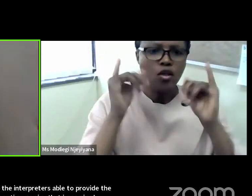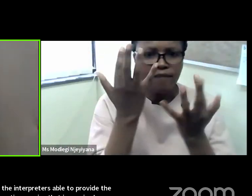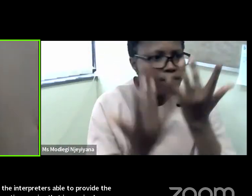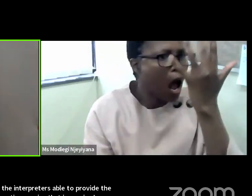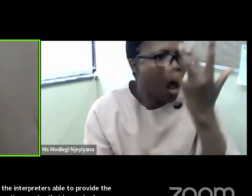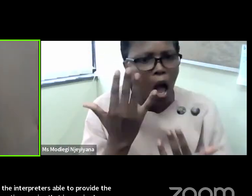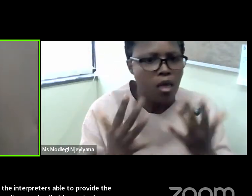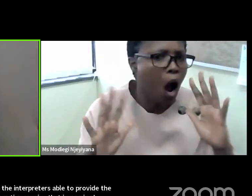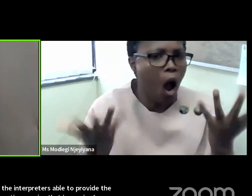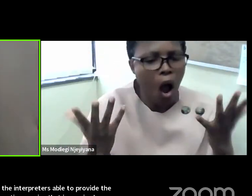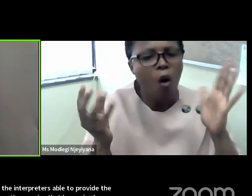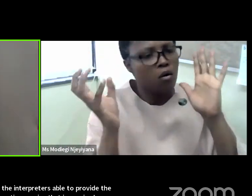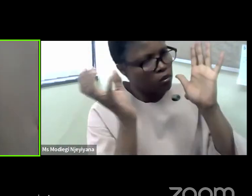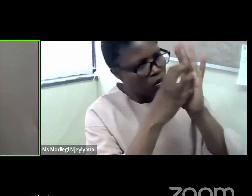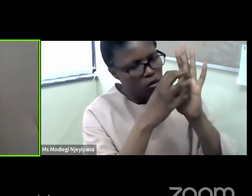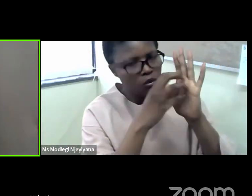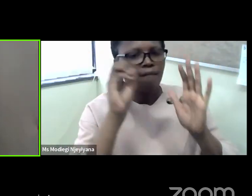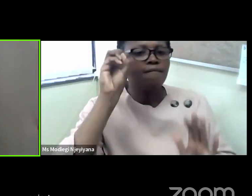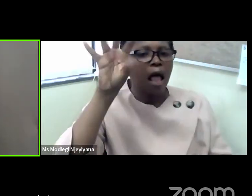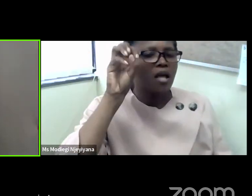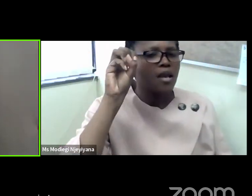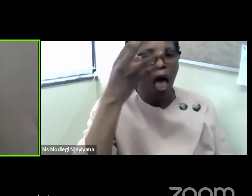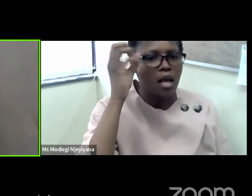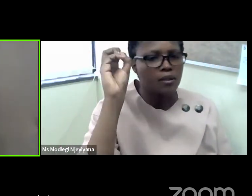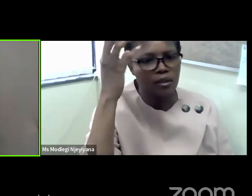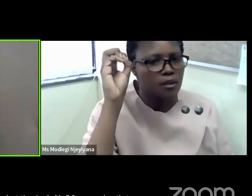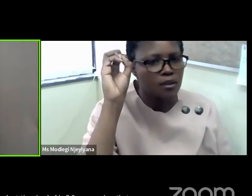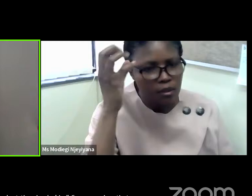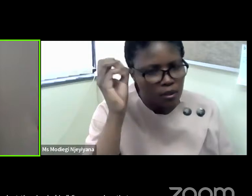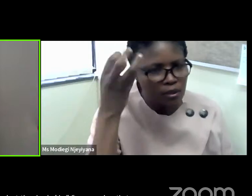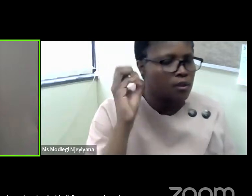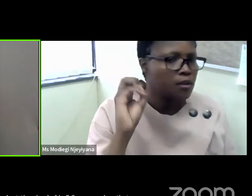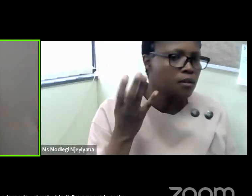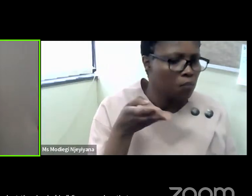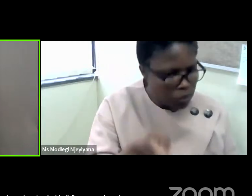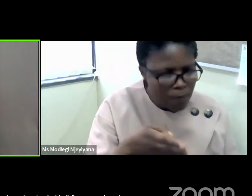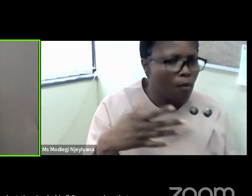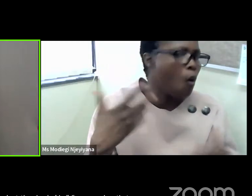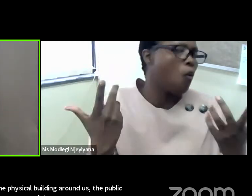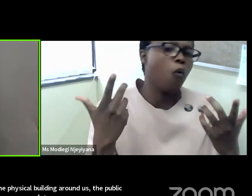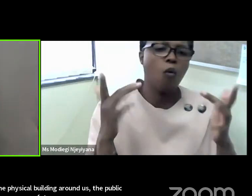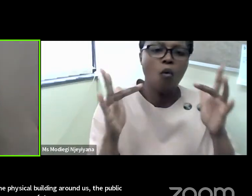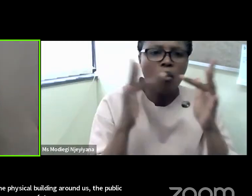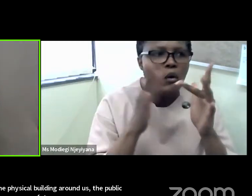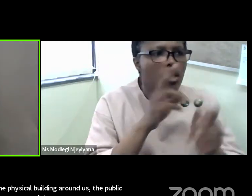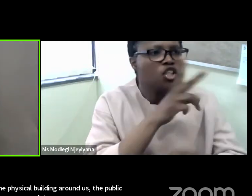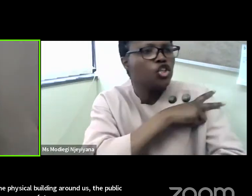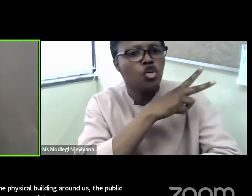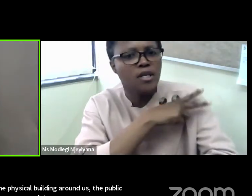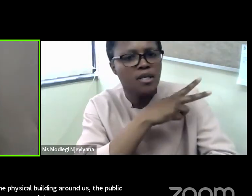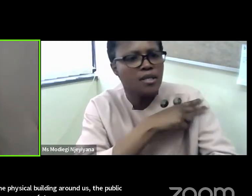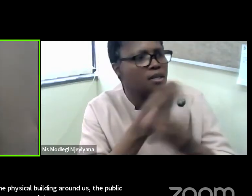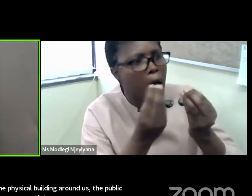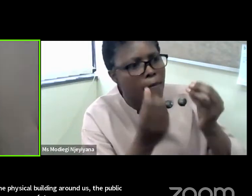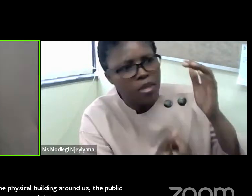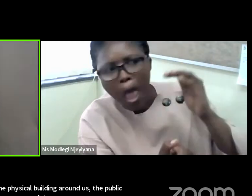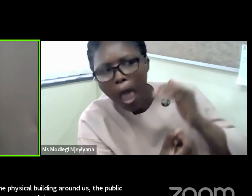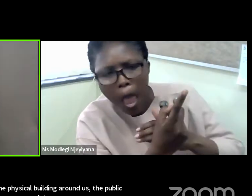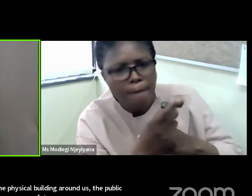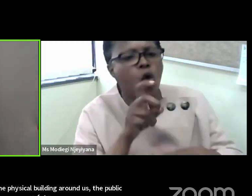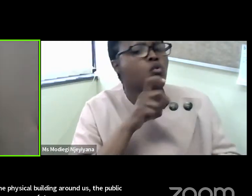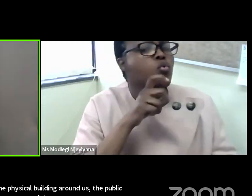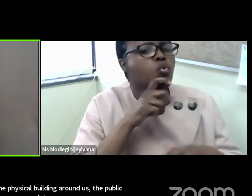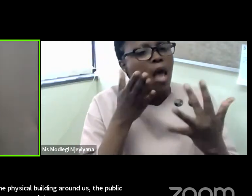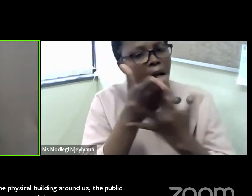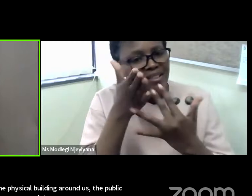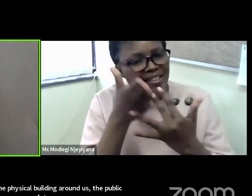Then we'll also look at the physical building around us, the public safety, making sure that there's sufficient lights